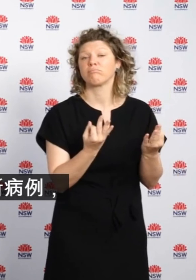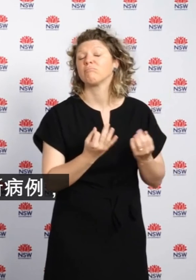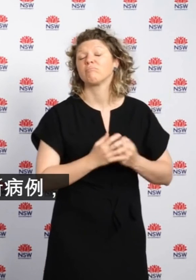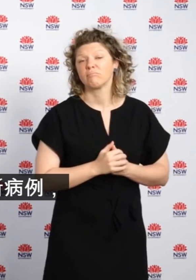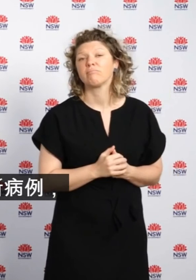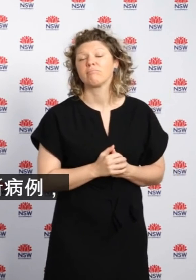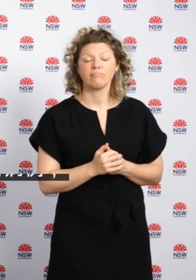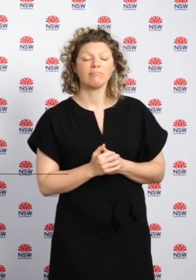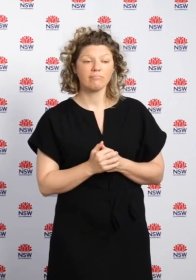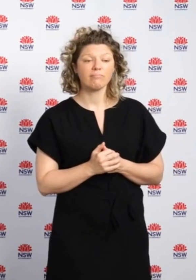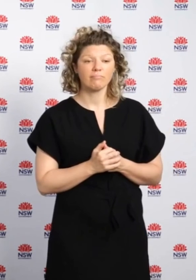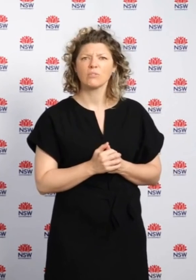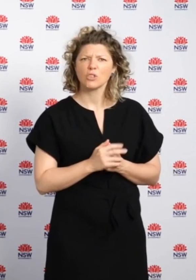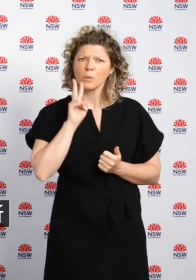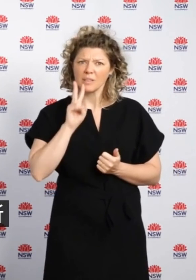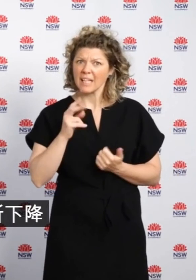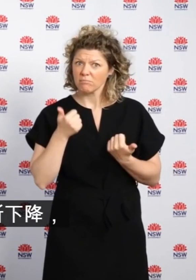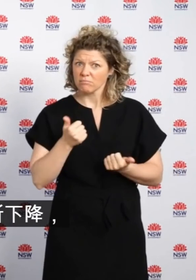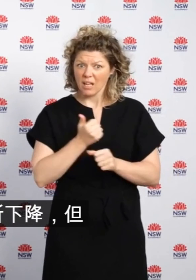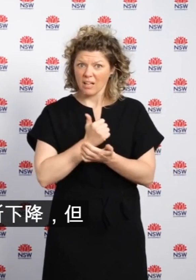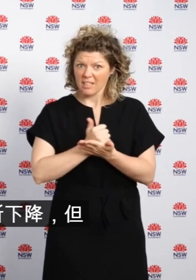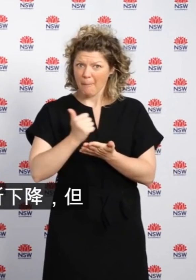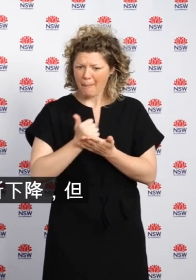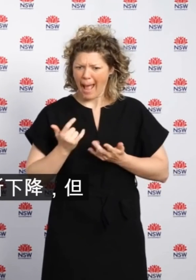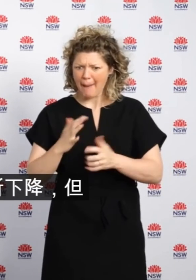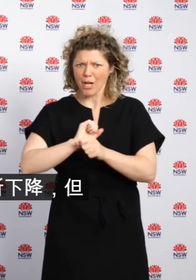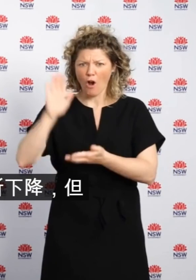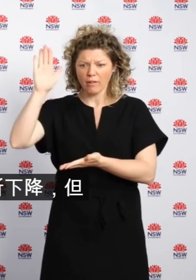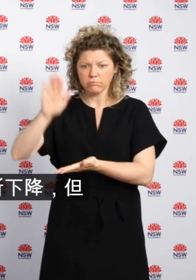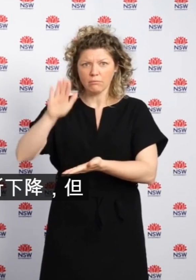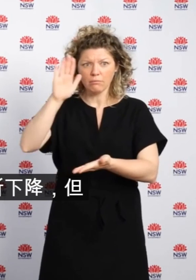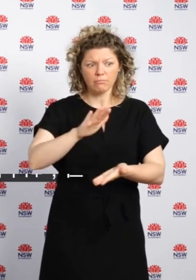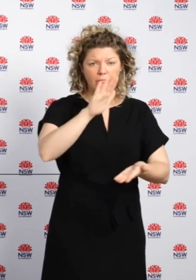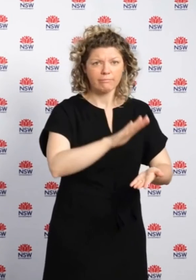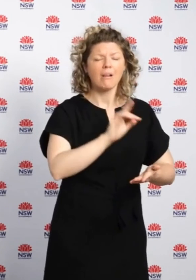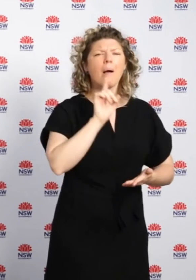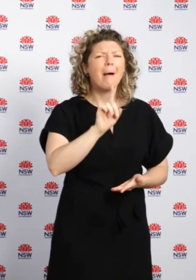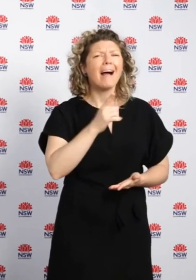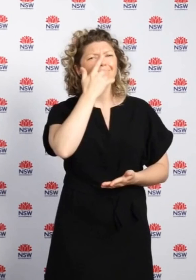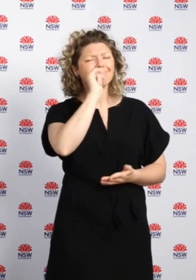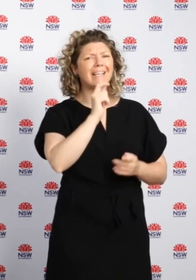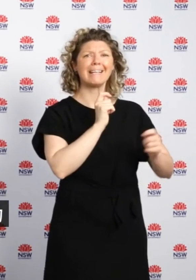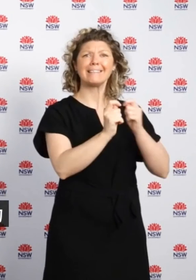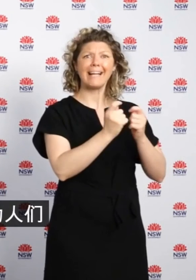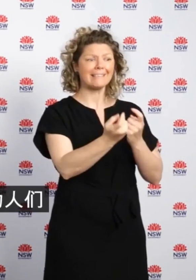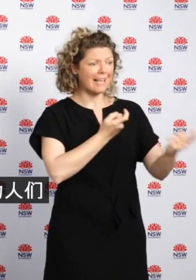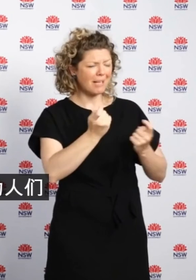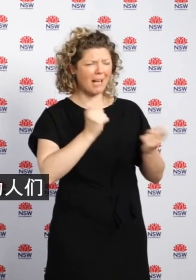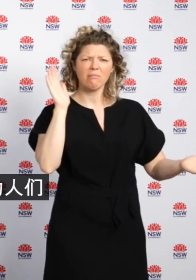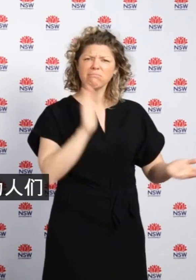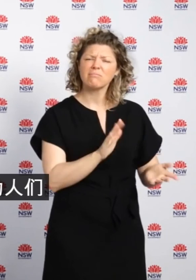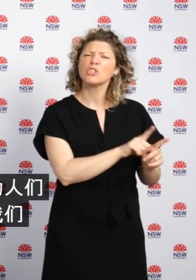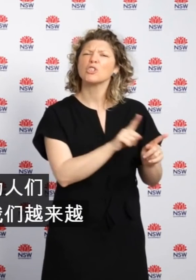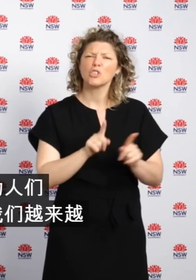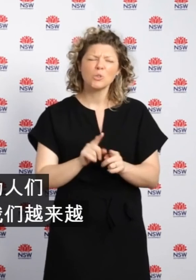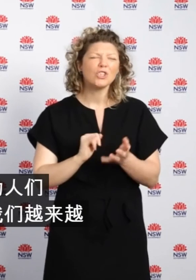So we're seeing a decline in numbers in recent days, but we've also seen a slight decline in testing. So I'd really encourage people to come forward